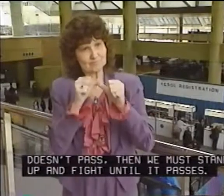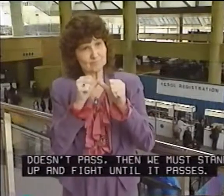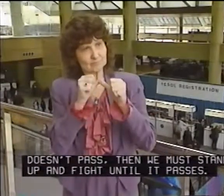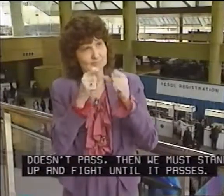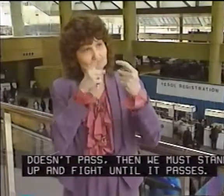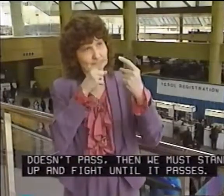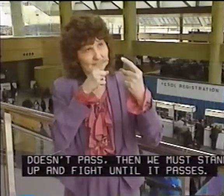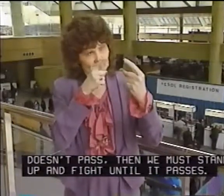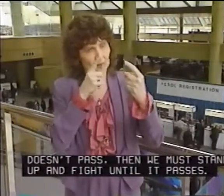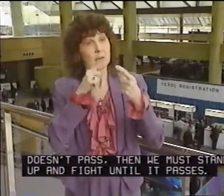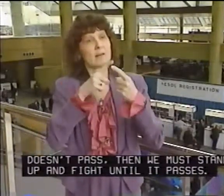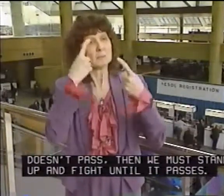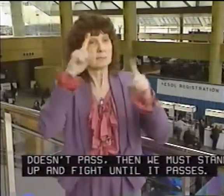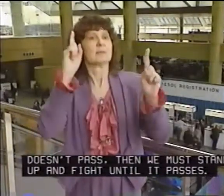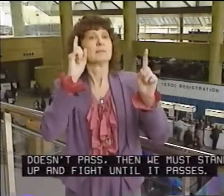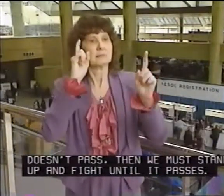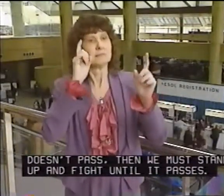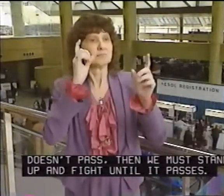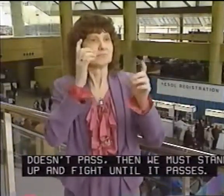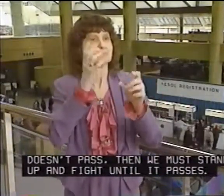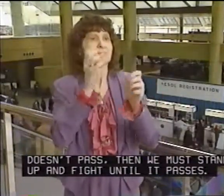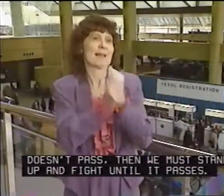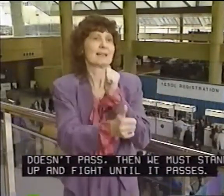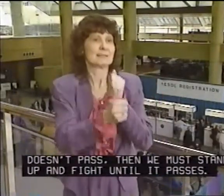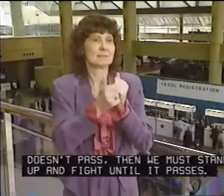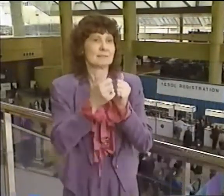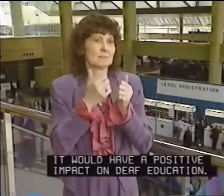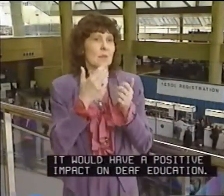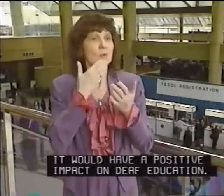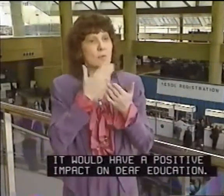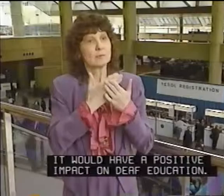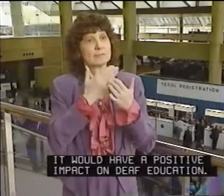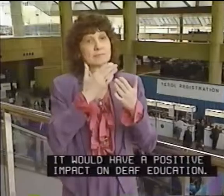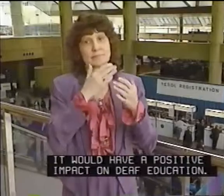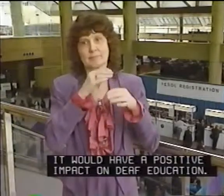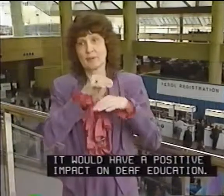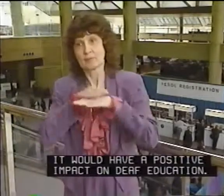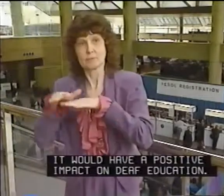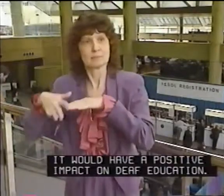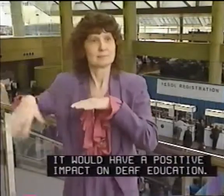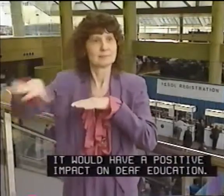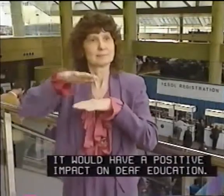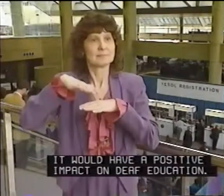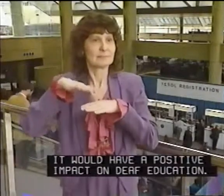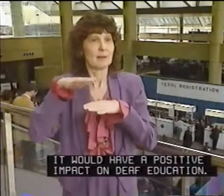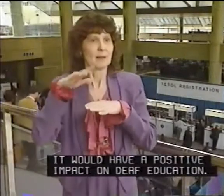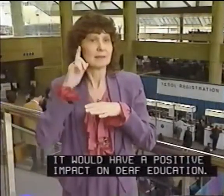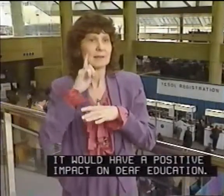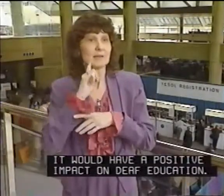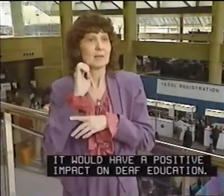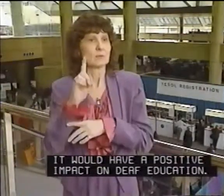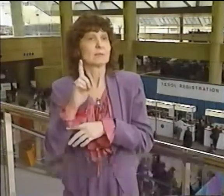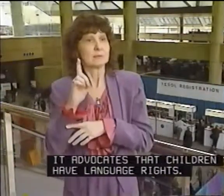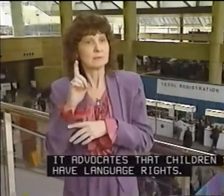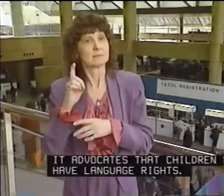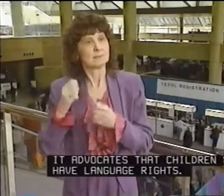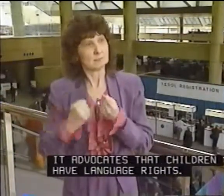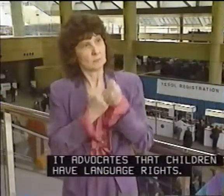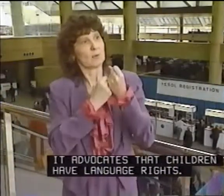until it passes. It would have a positive impact on deaf education. It advocates